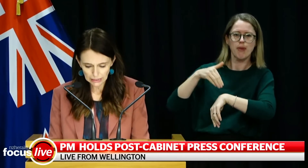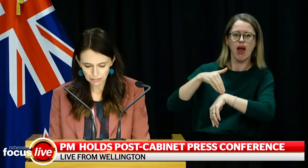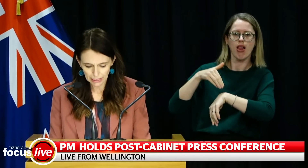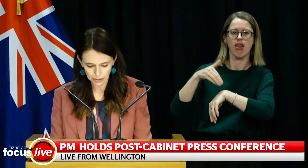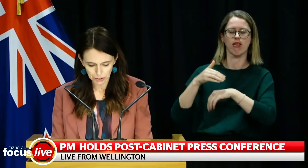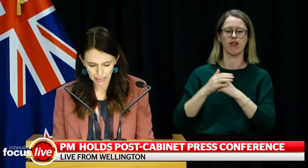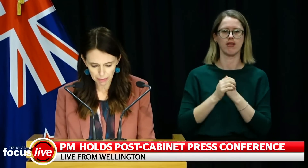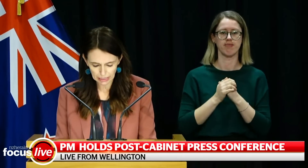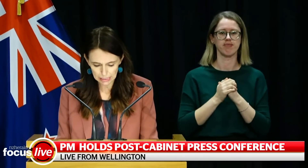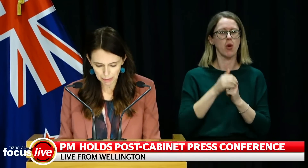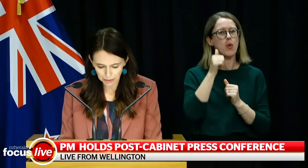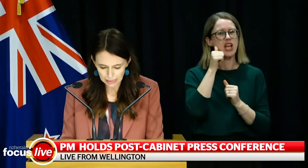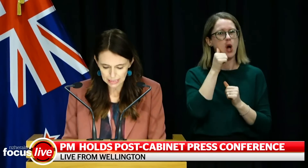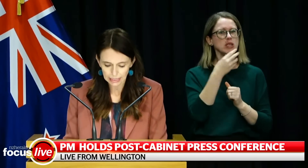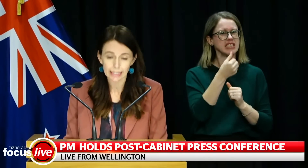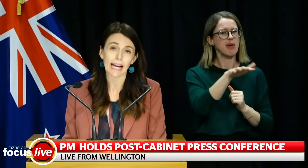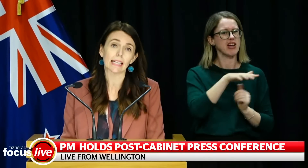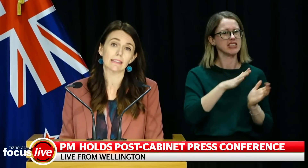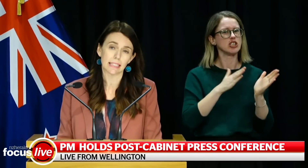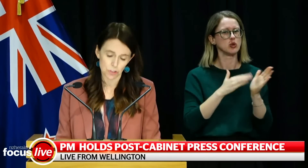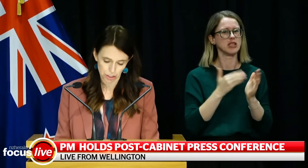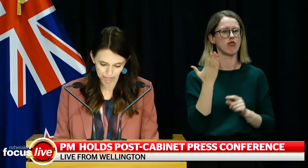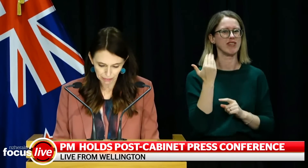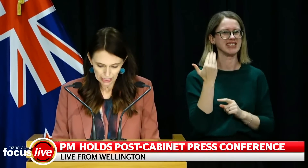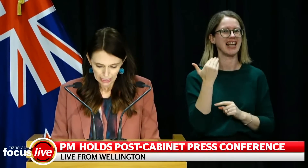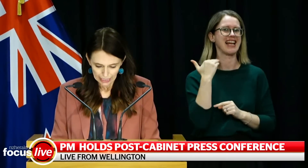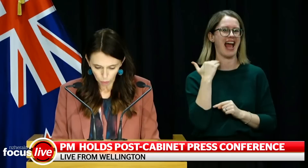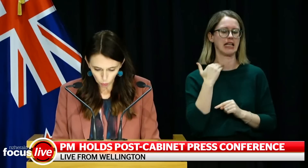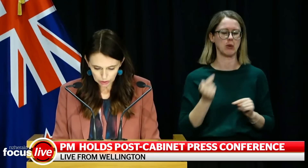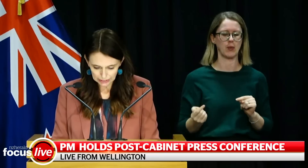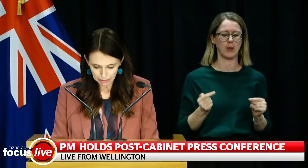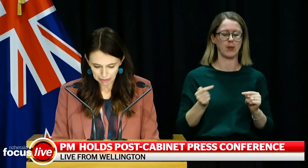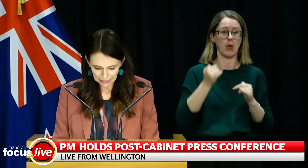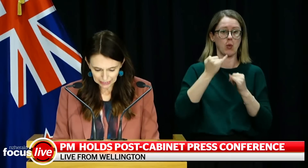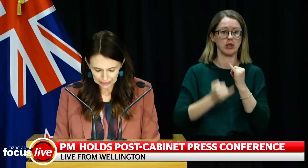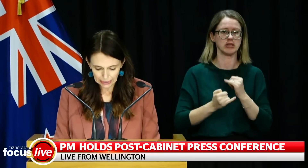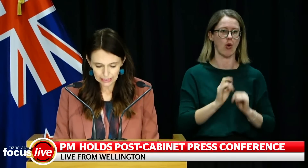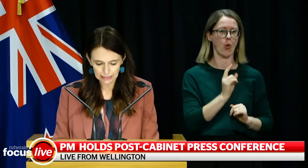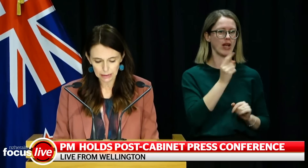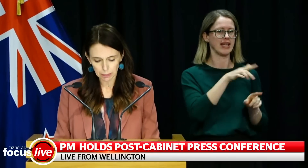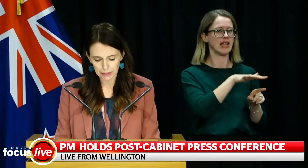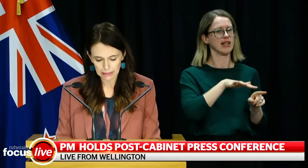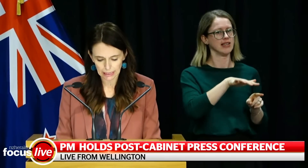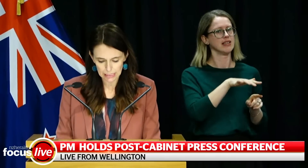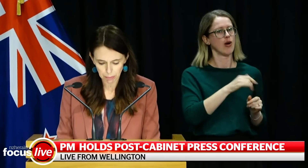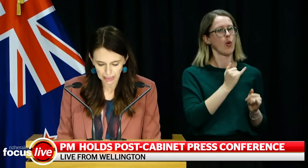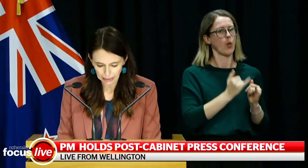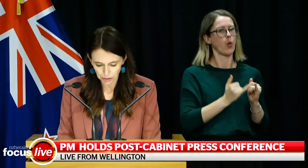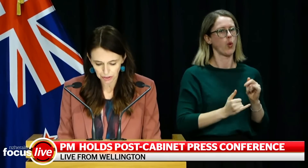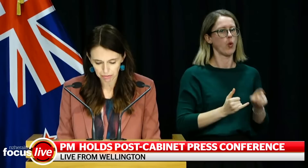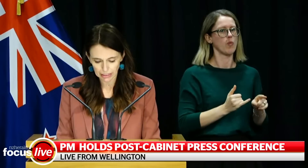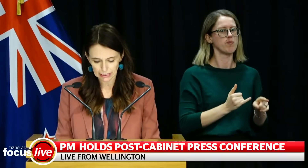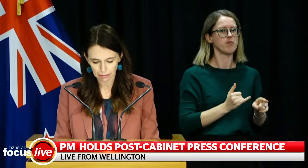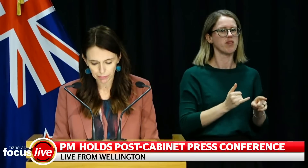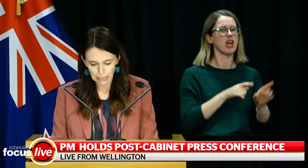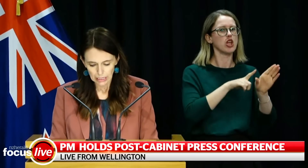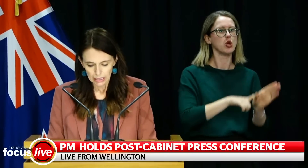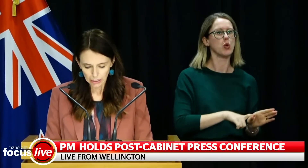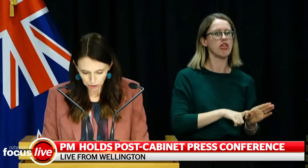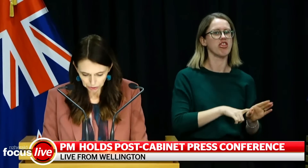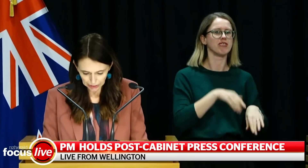Some parts of the country have been experiencing gang tension, and Auckland in particular is experiencing a spike in youth